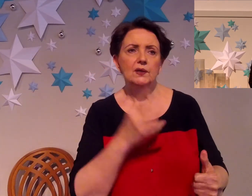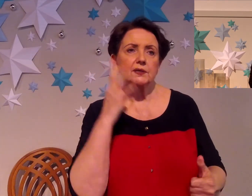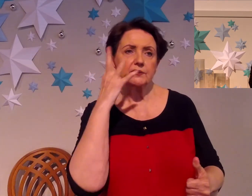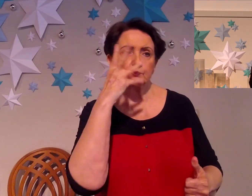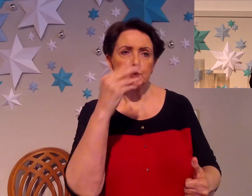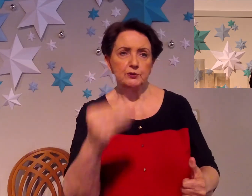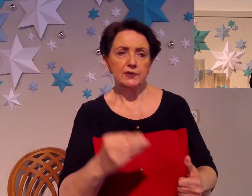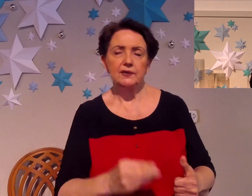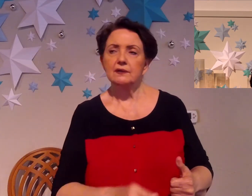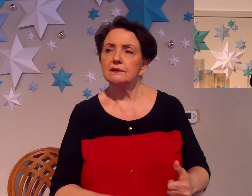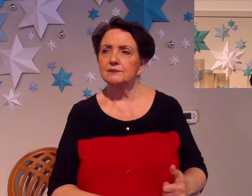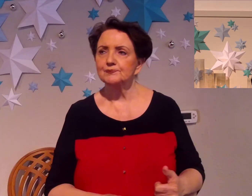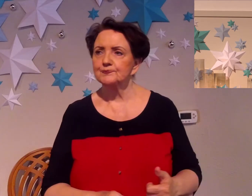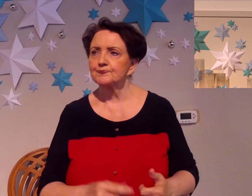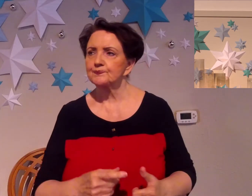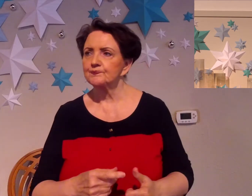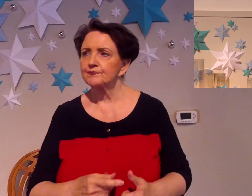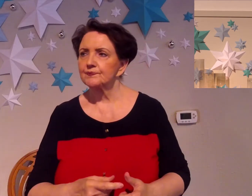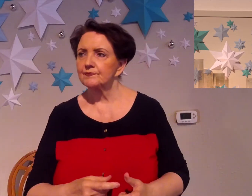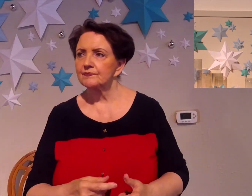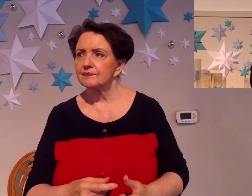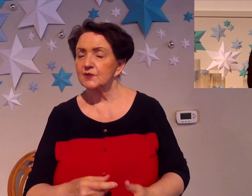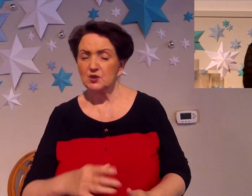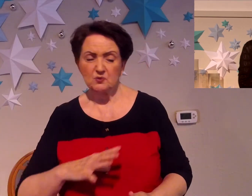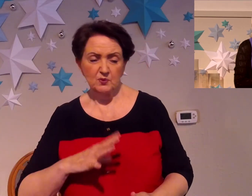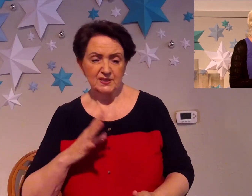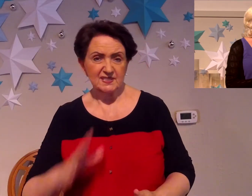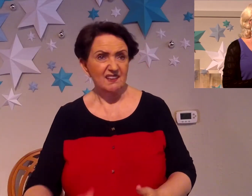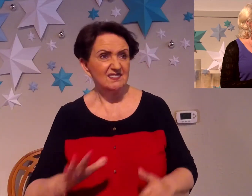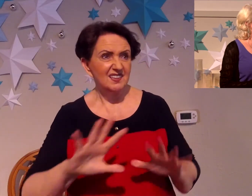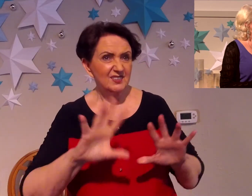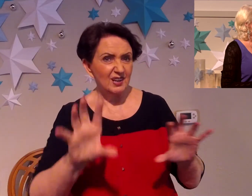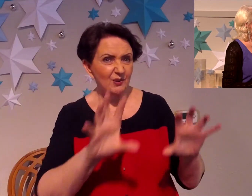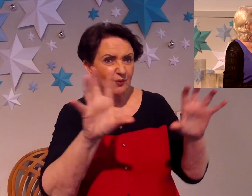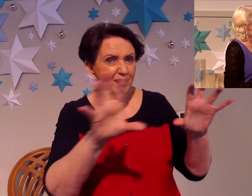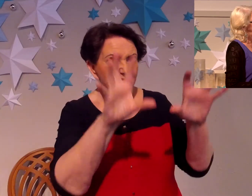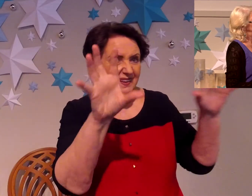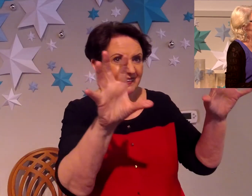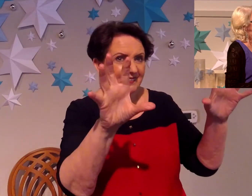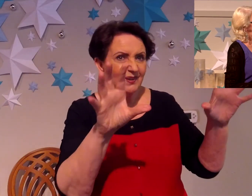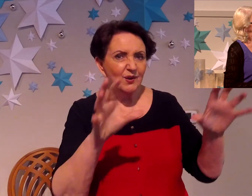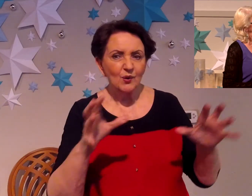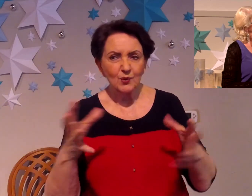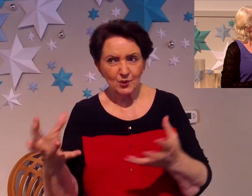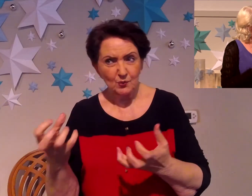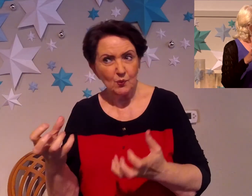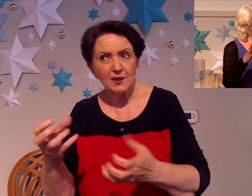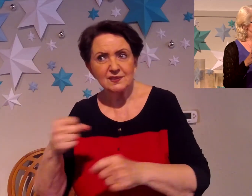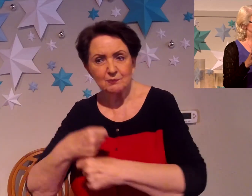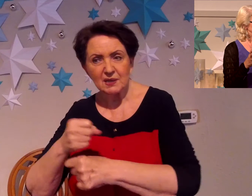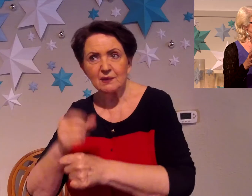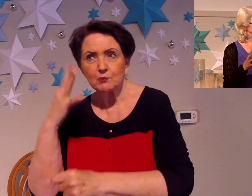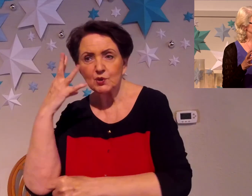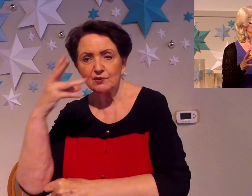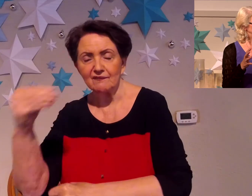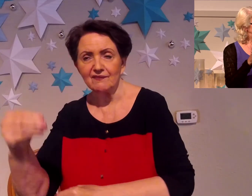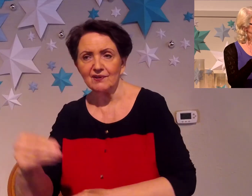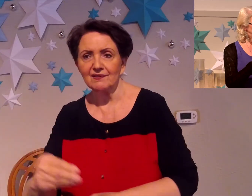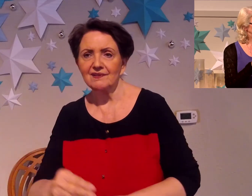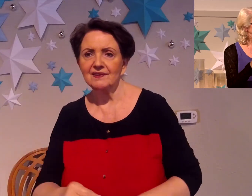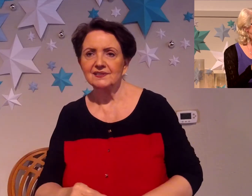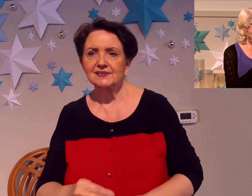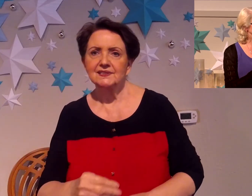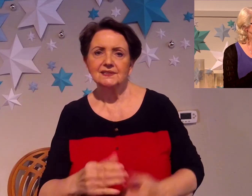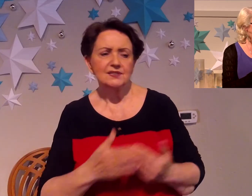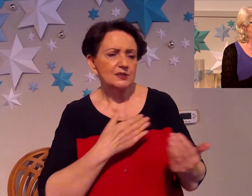beauty. Do we resent the decorating, or do we seek to make it beautiful? Even if it's just a